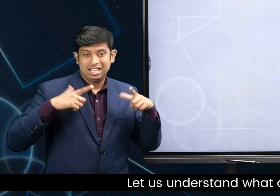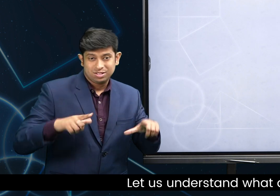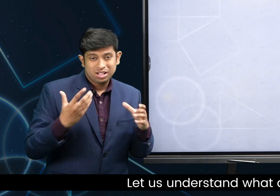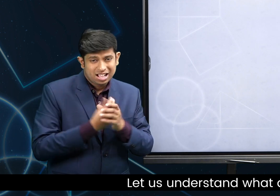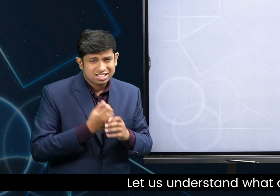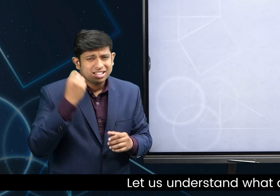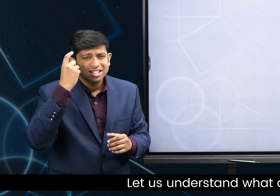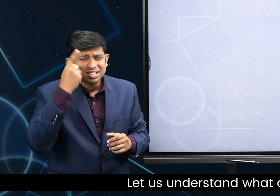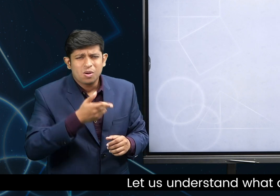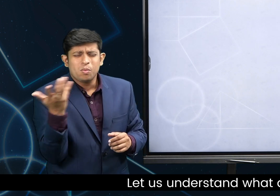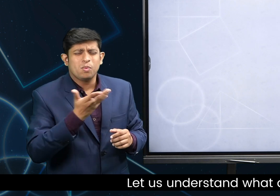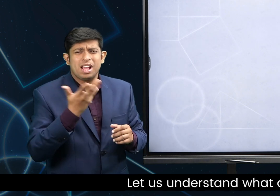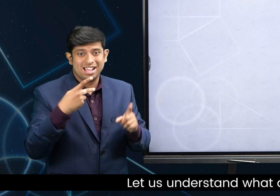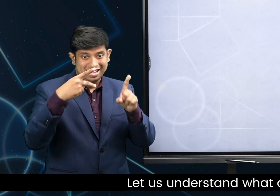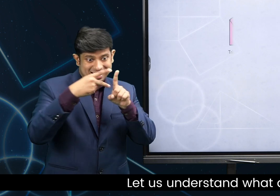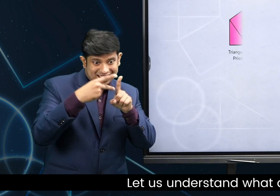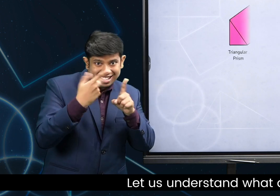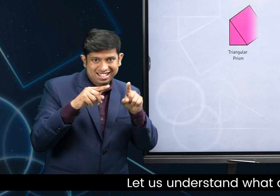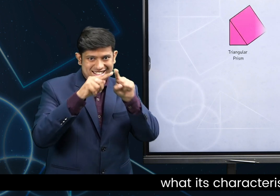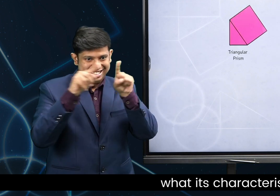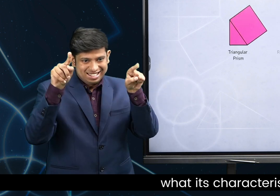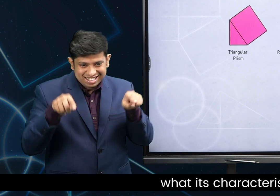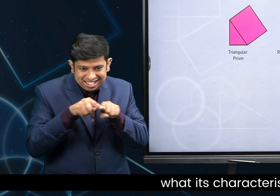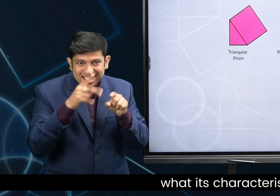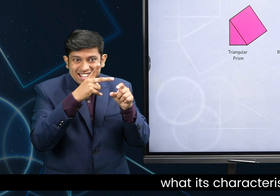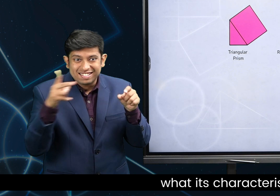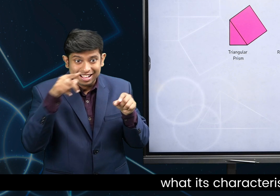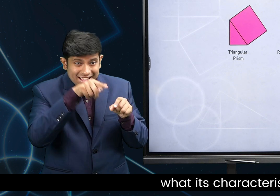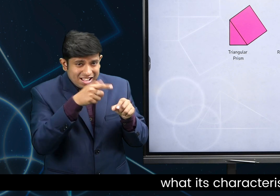Let us understand what a prism is and what its characteristics are.